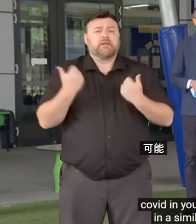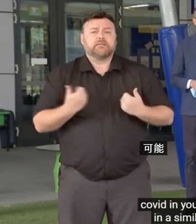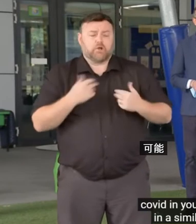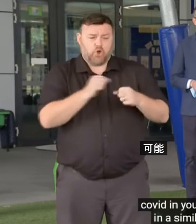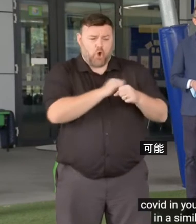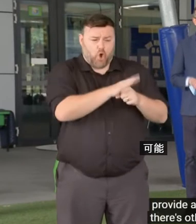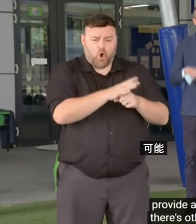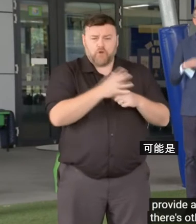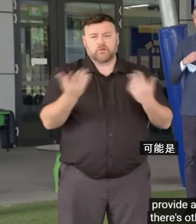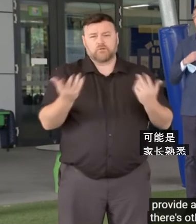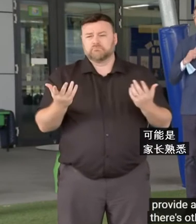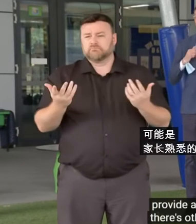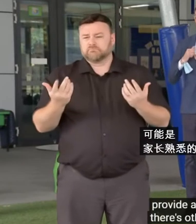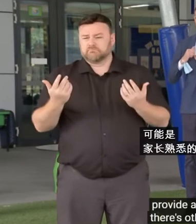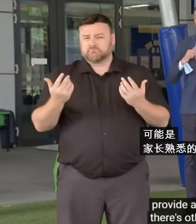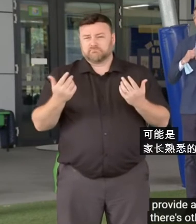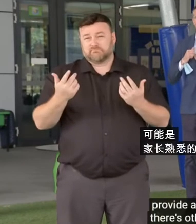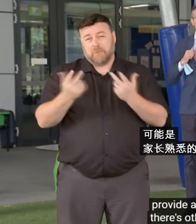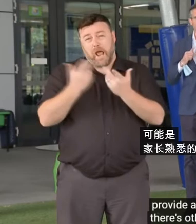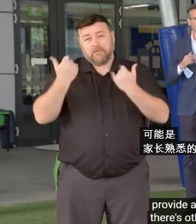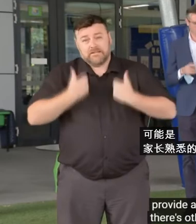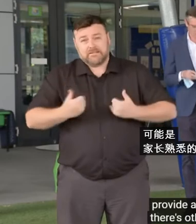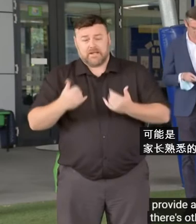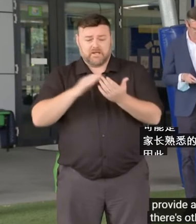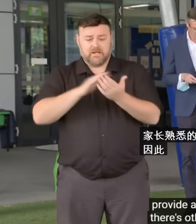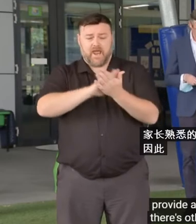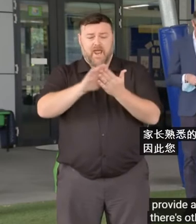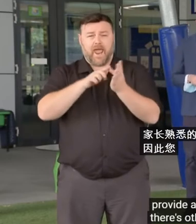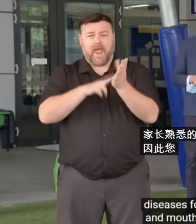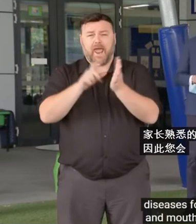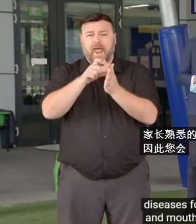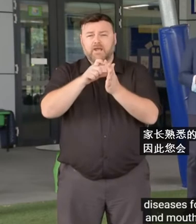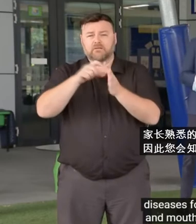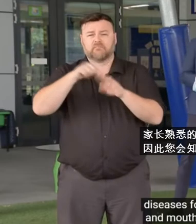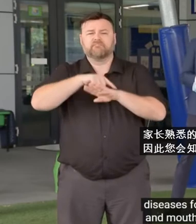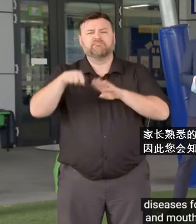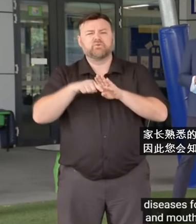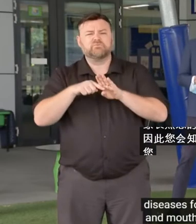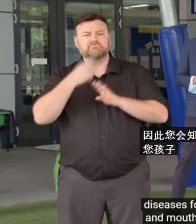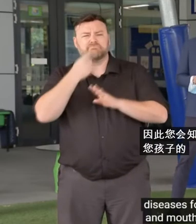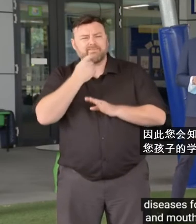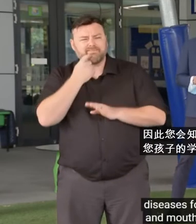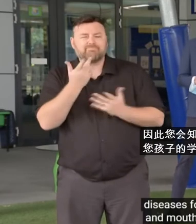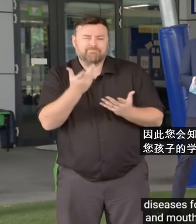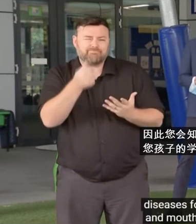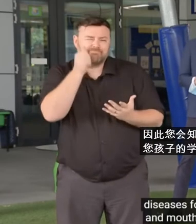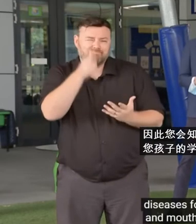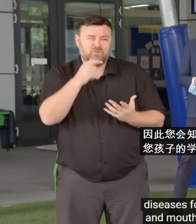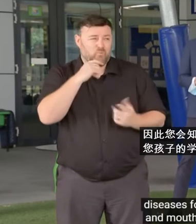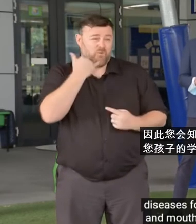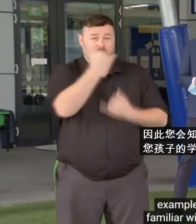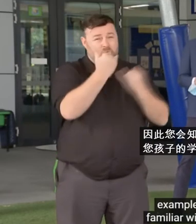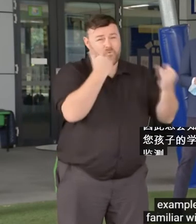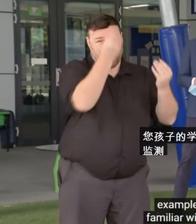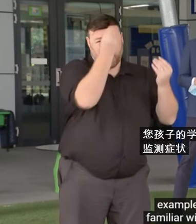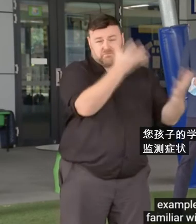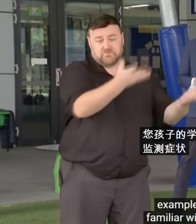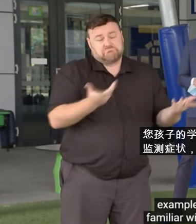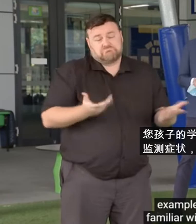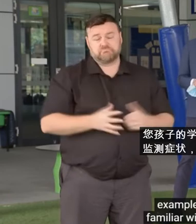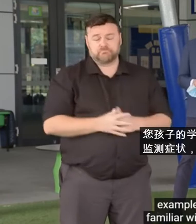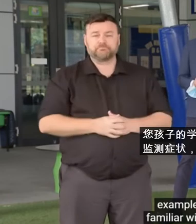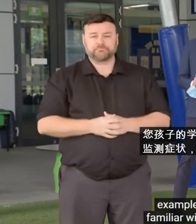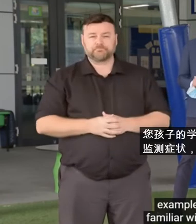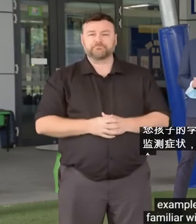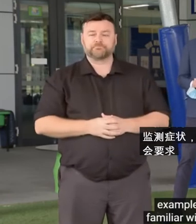instance, hand, foot and mouth is probably a good example that parents are familiar with. So you will know if there is COVID in your child's school. We will ask you to monitor